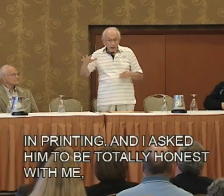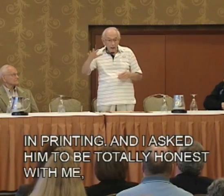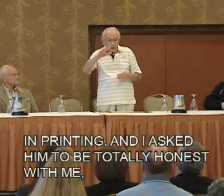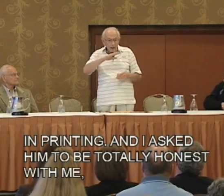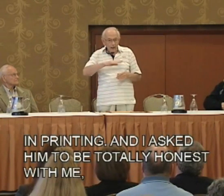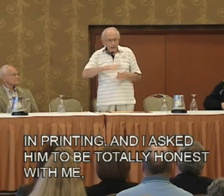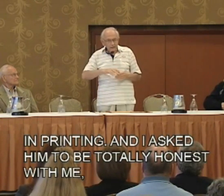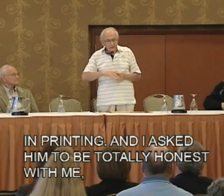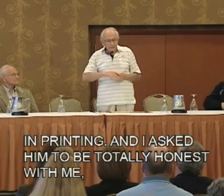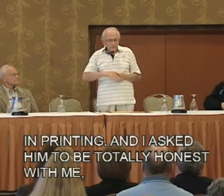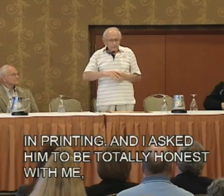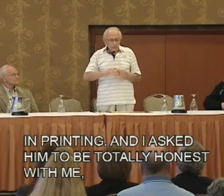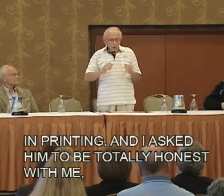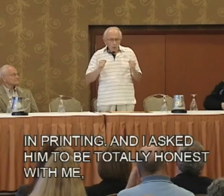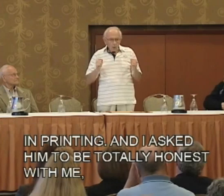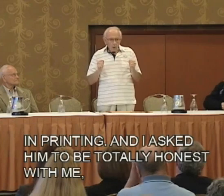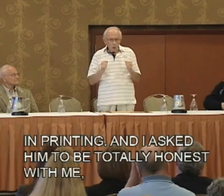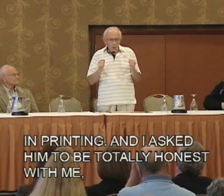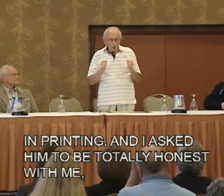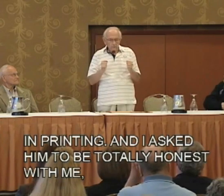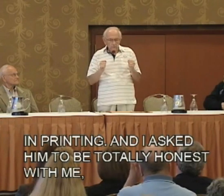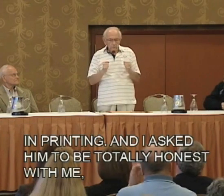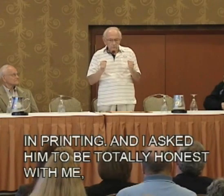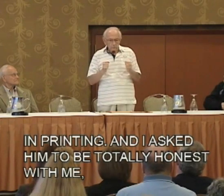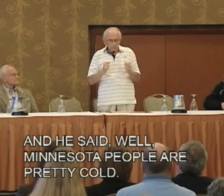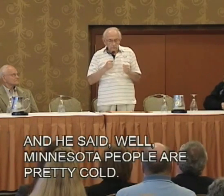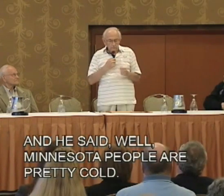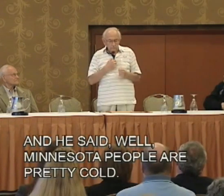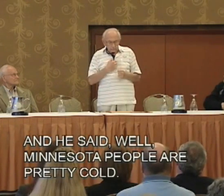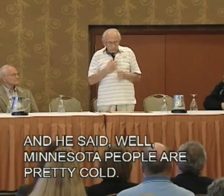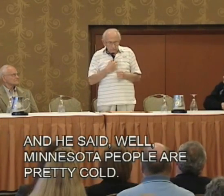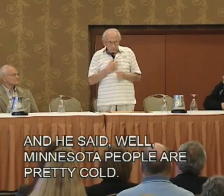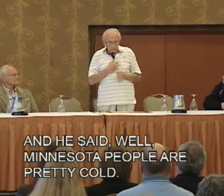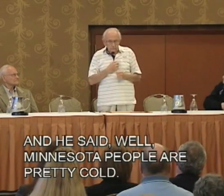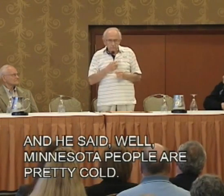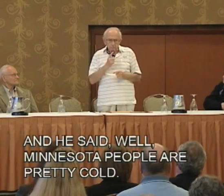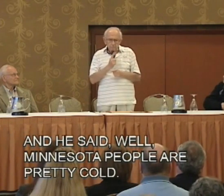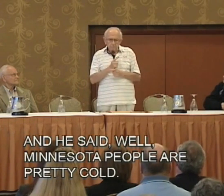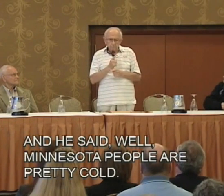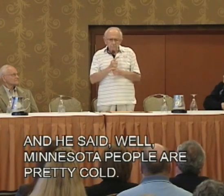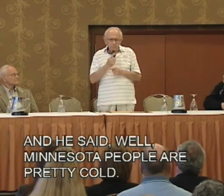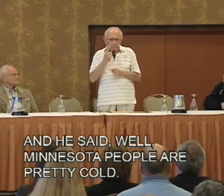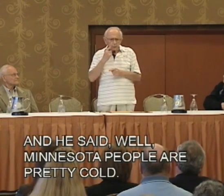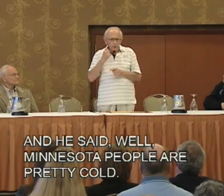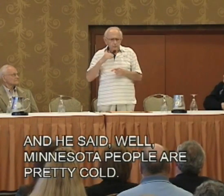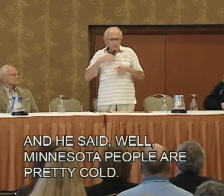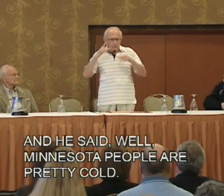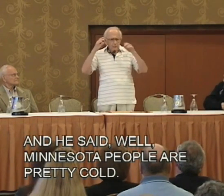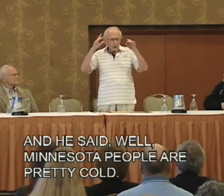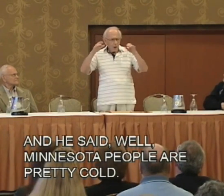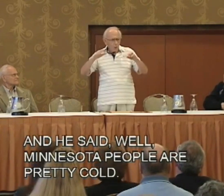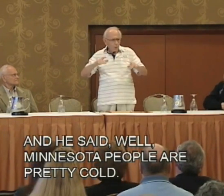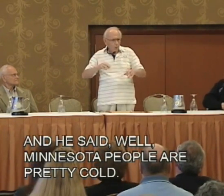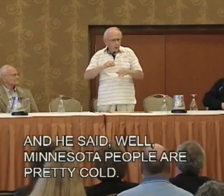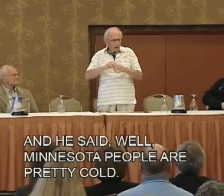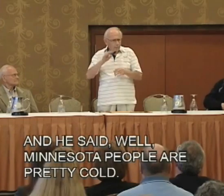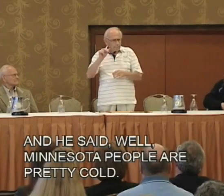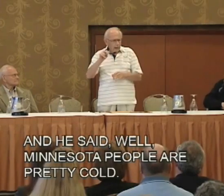well Minnesota people are pretty cold and I thought well that makes sense there's a lot of